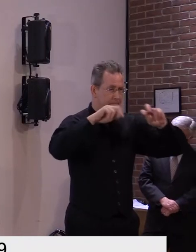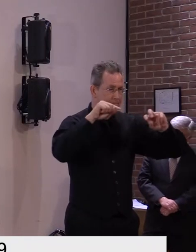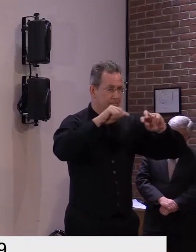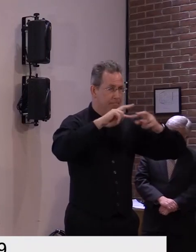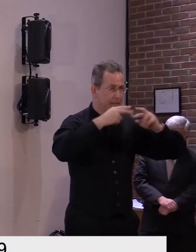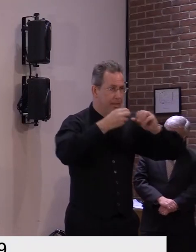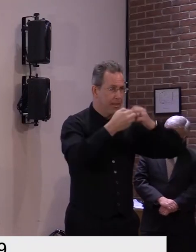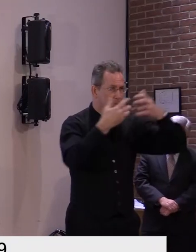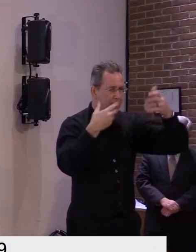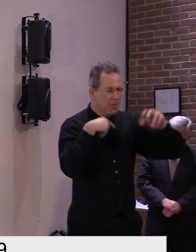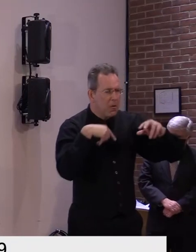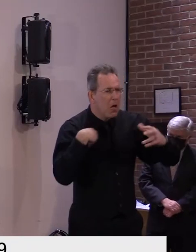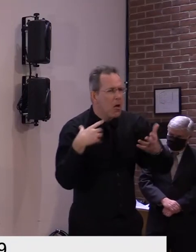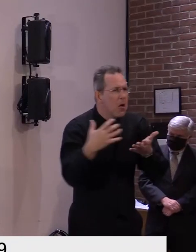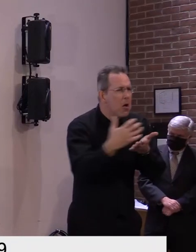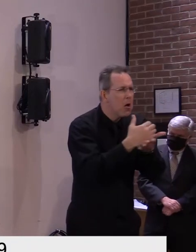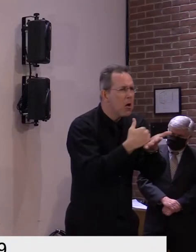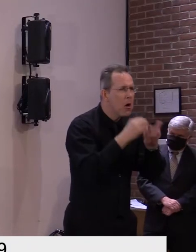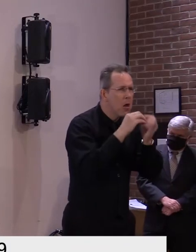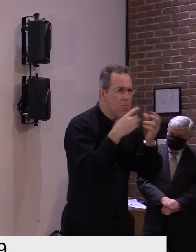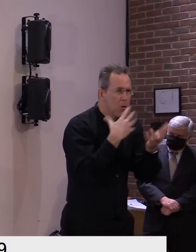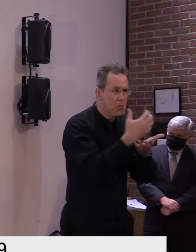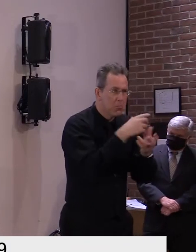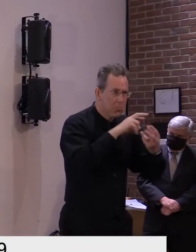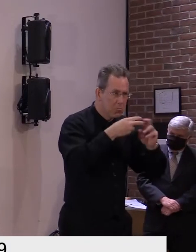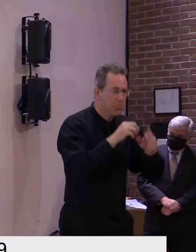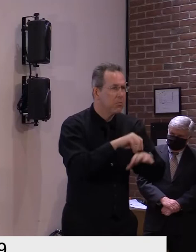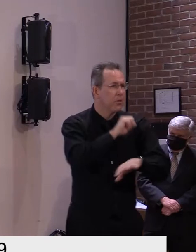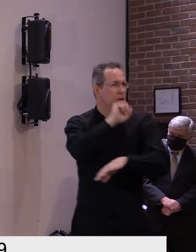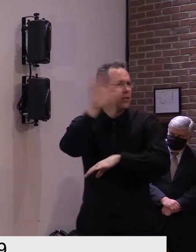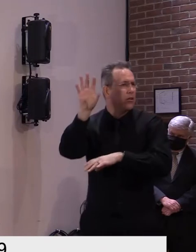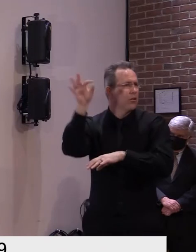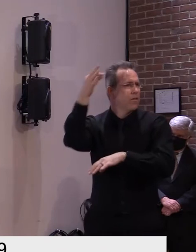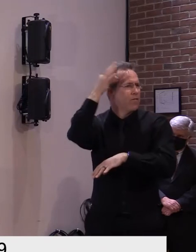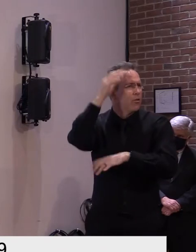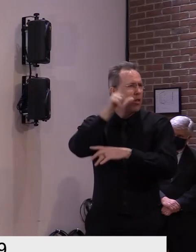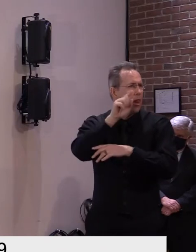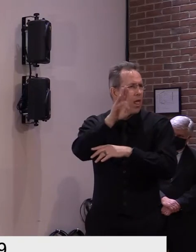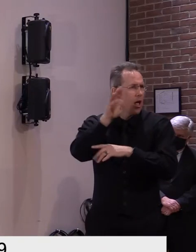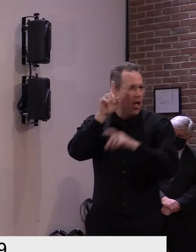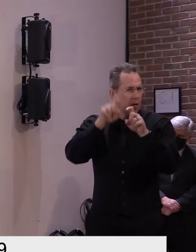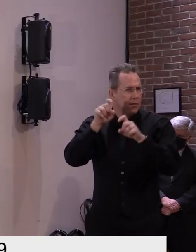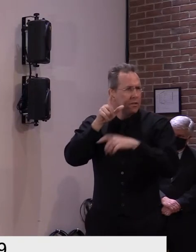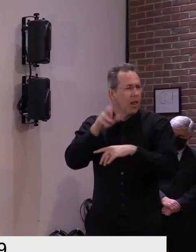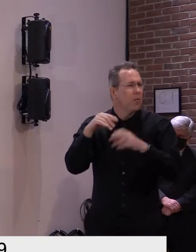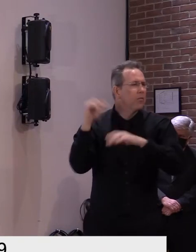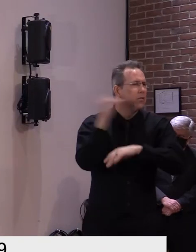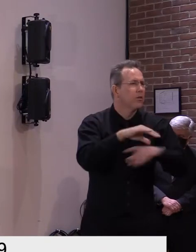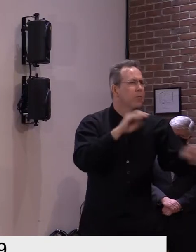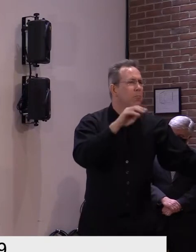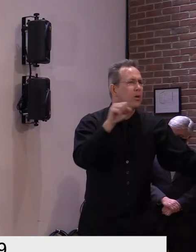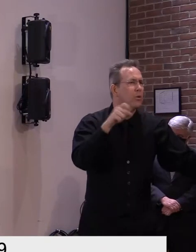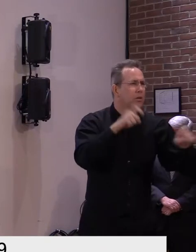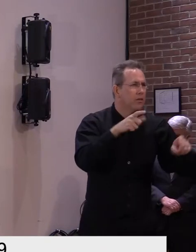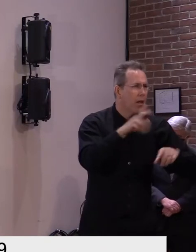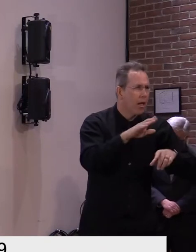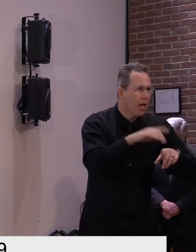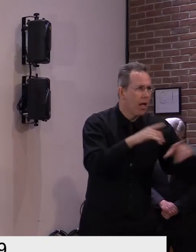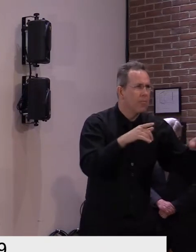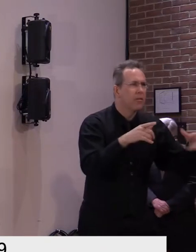Lab, pending our lab getting full capacity to do that, which we hope will be within the